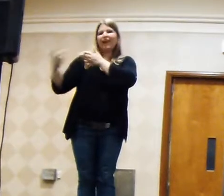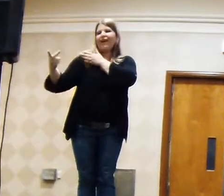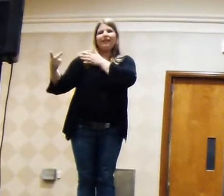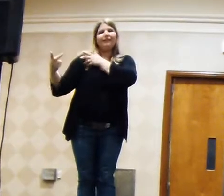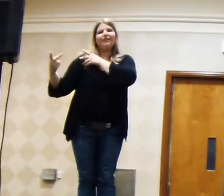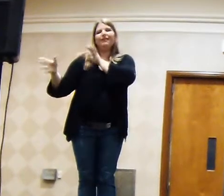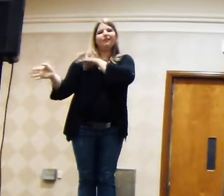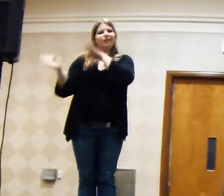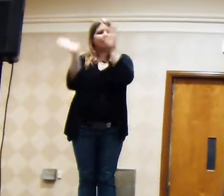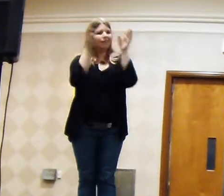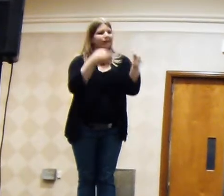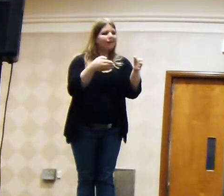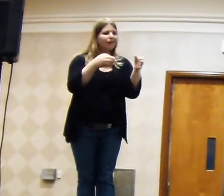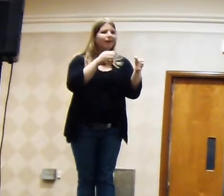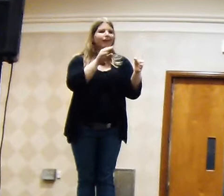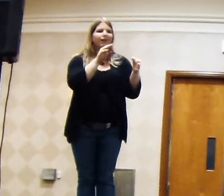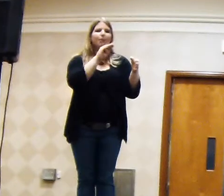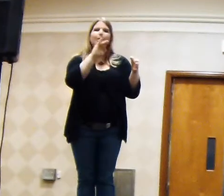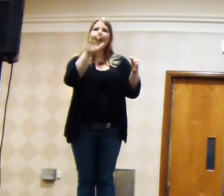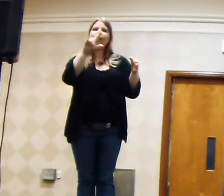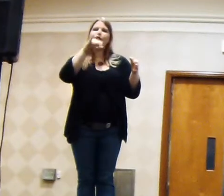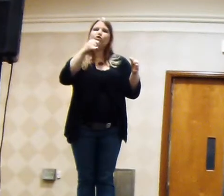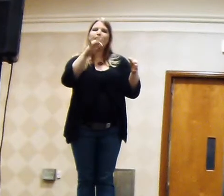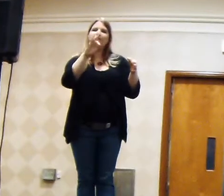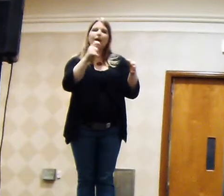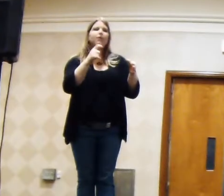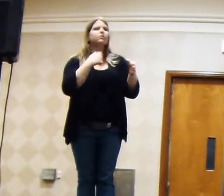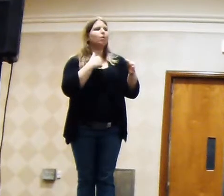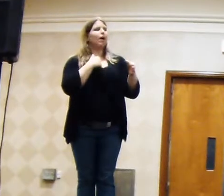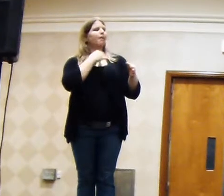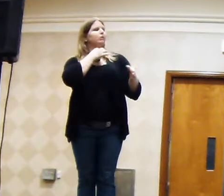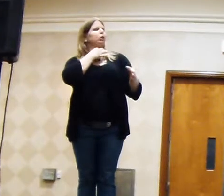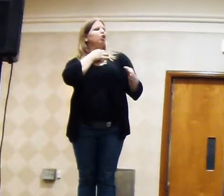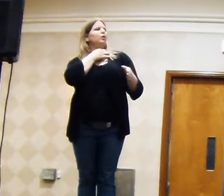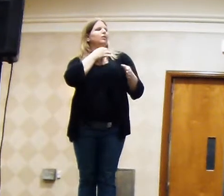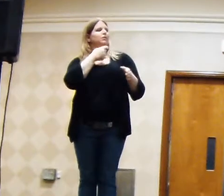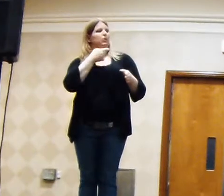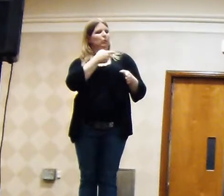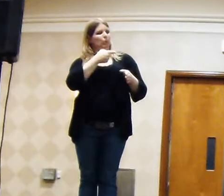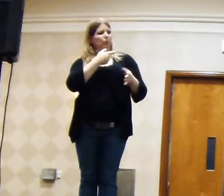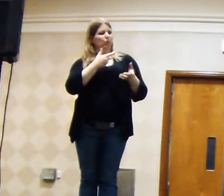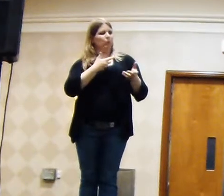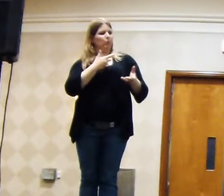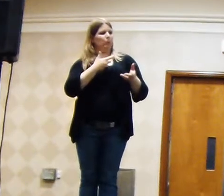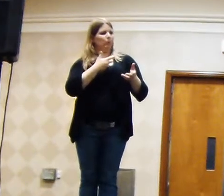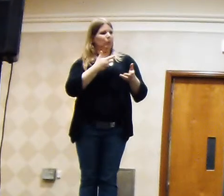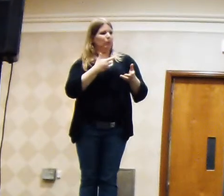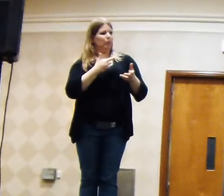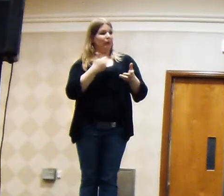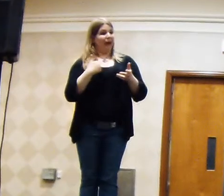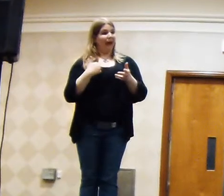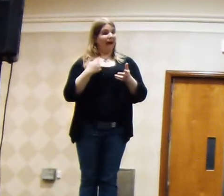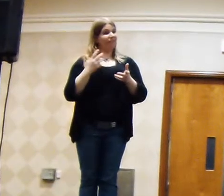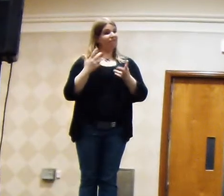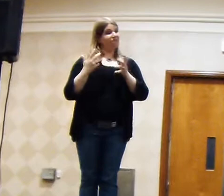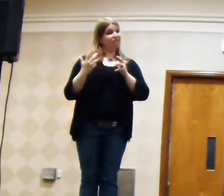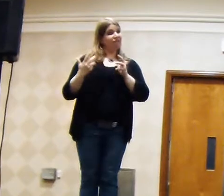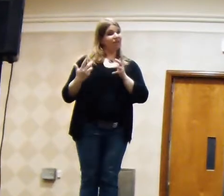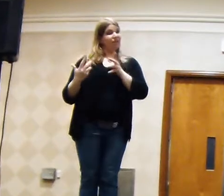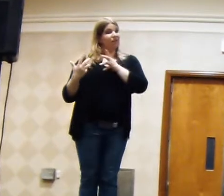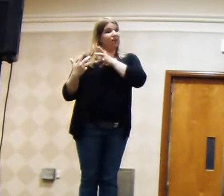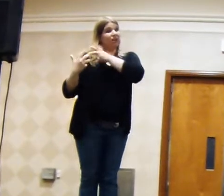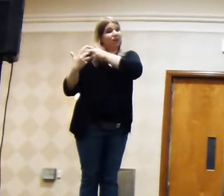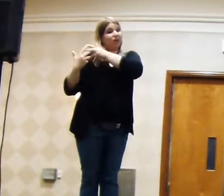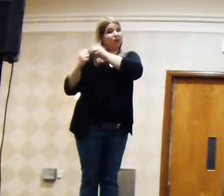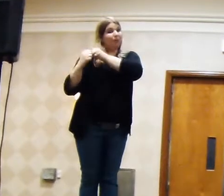you is kind of two-layered. One, did you feel that maybe, did you have any, like, on-screen chemistry with him? I mean,